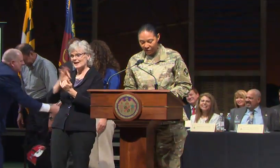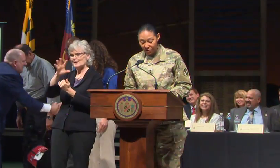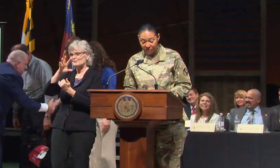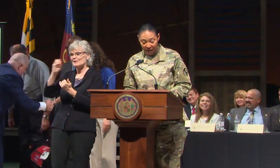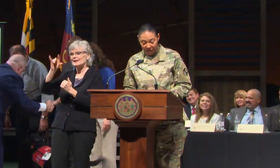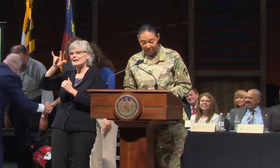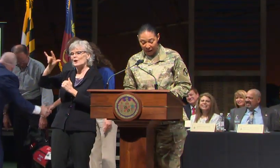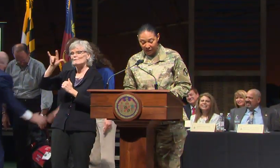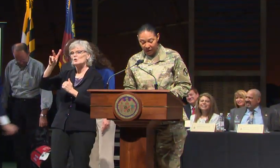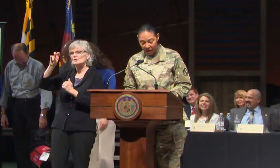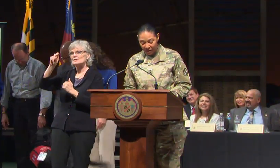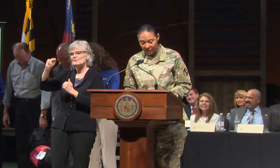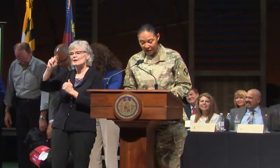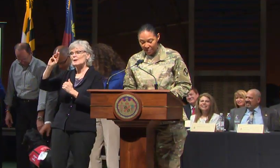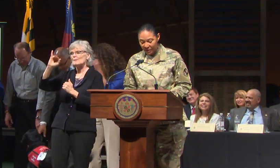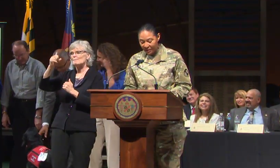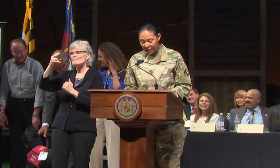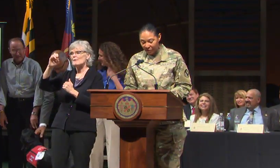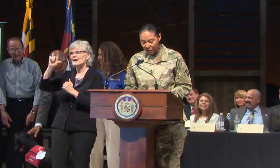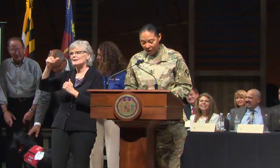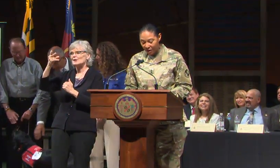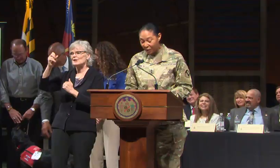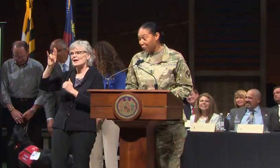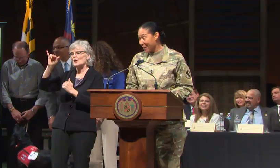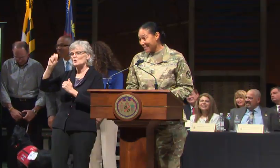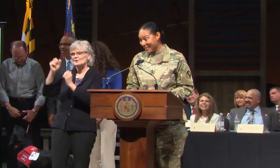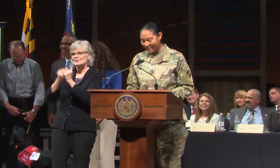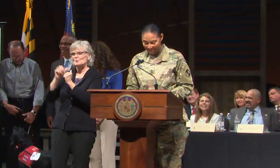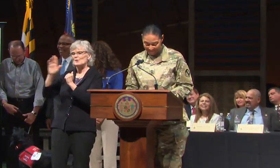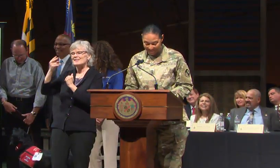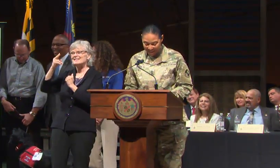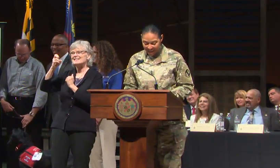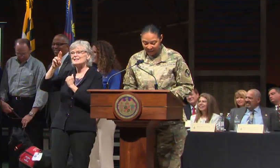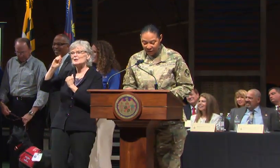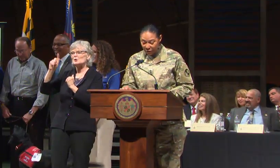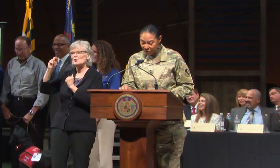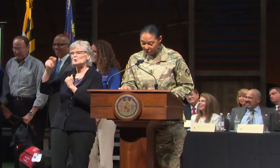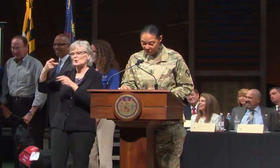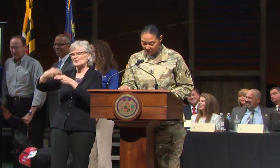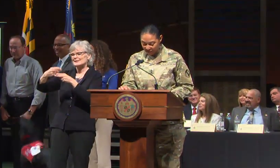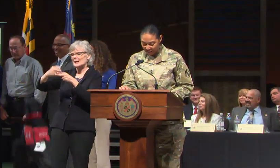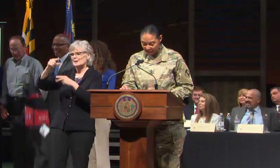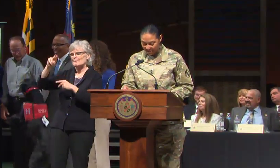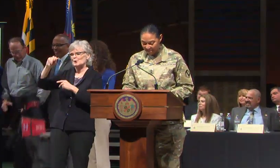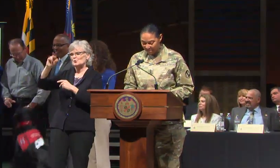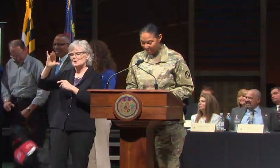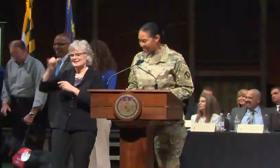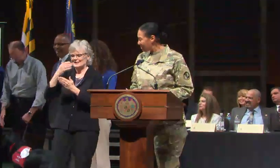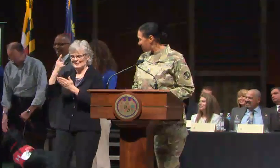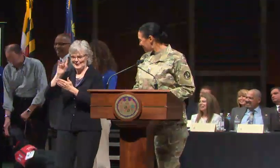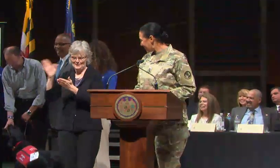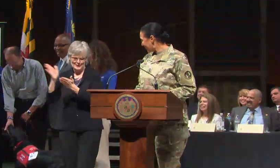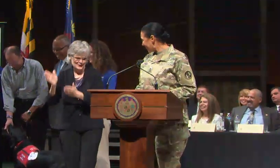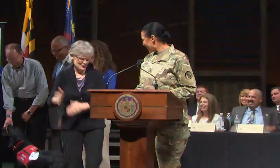Air Force veteran, Michael Harris, with his hero dog, Gracie. Thank you for your service.